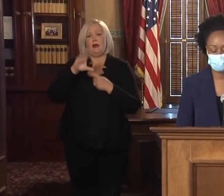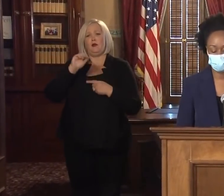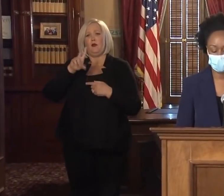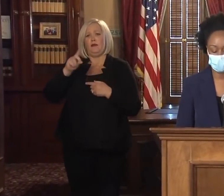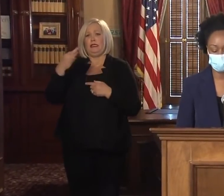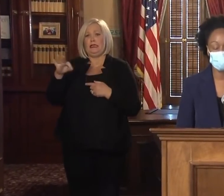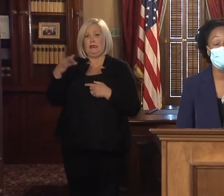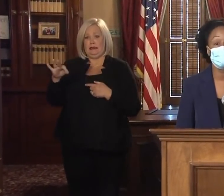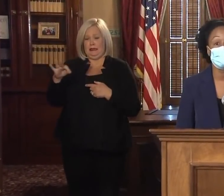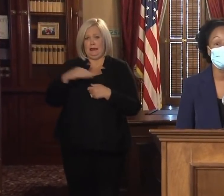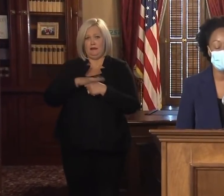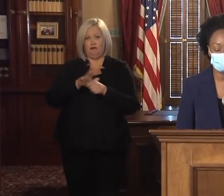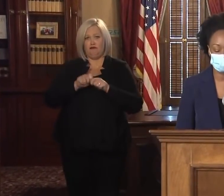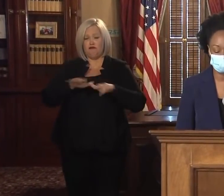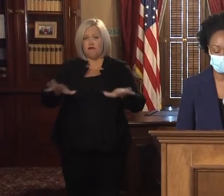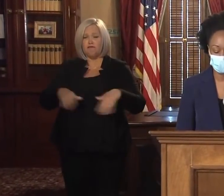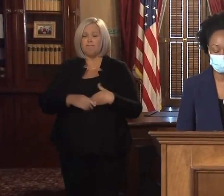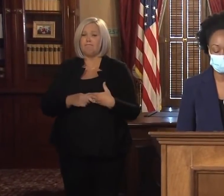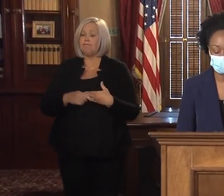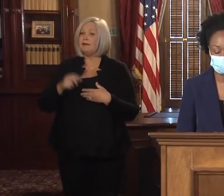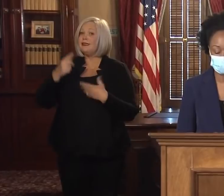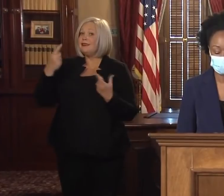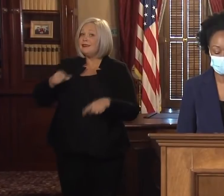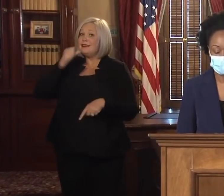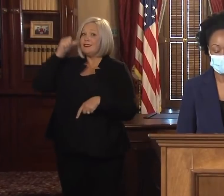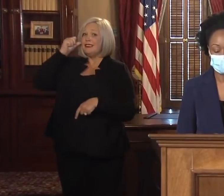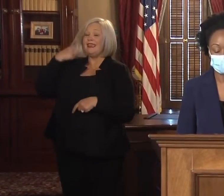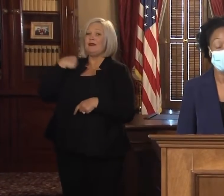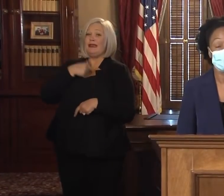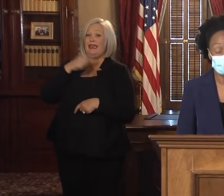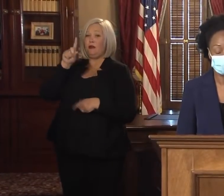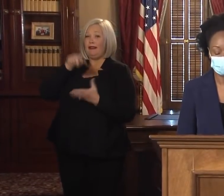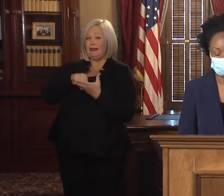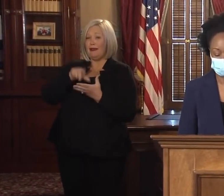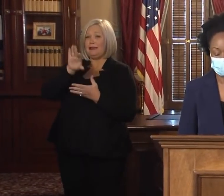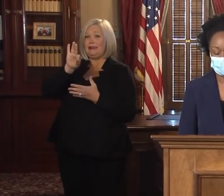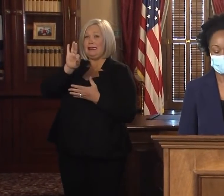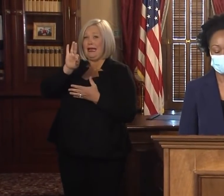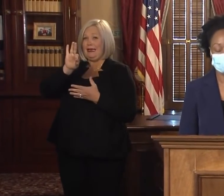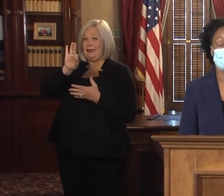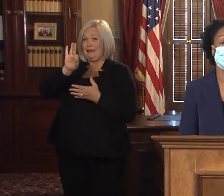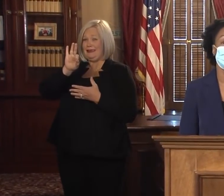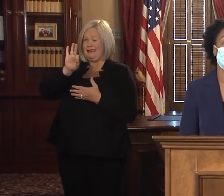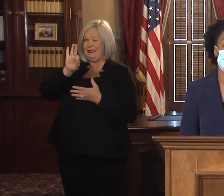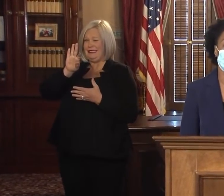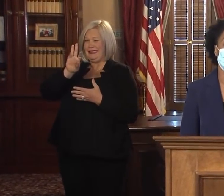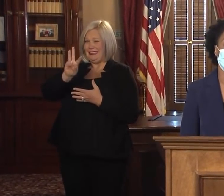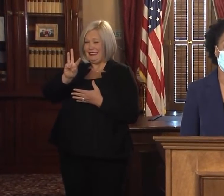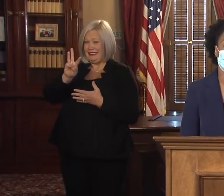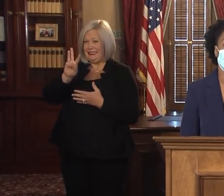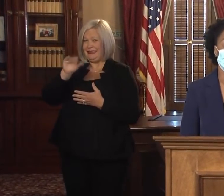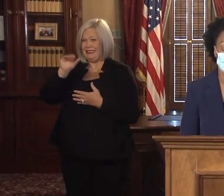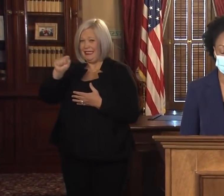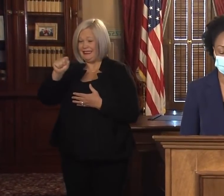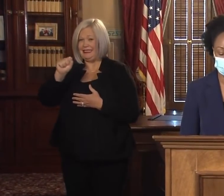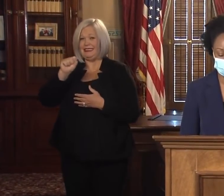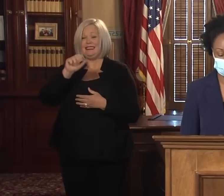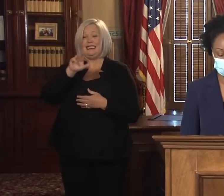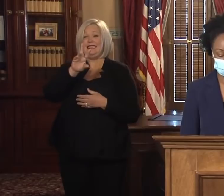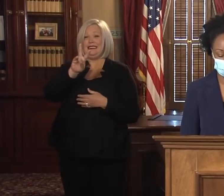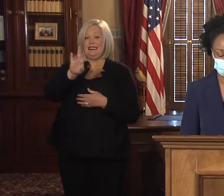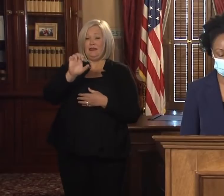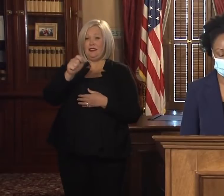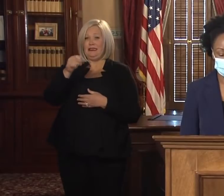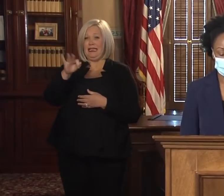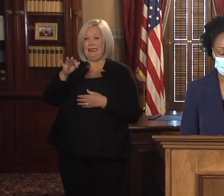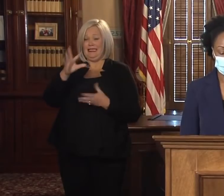yesterday, we had 192,000 cases, 96 cases, and 7,419 total deaths